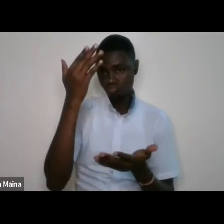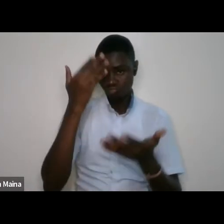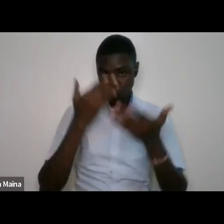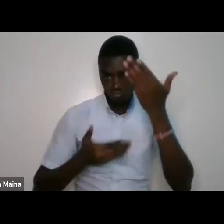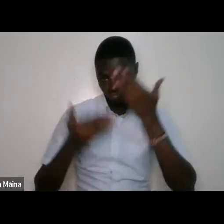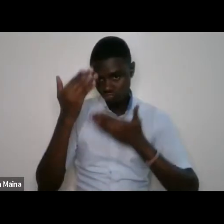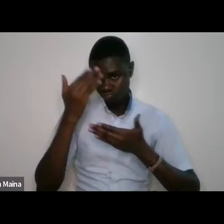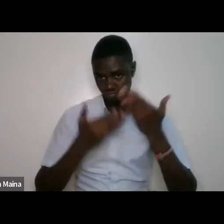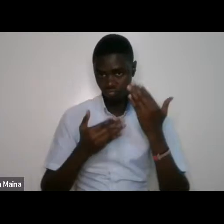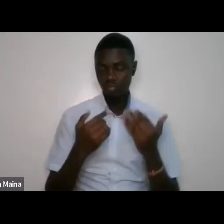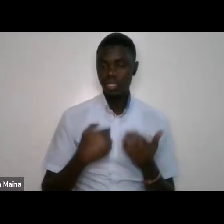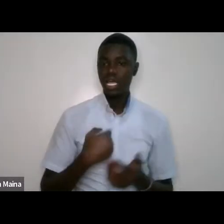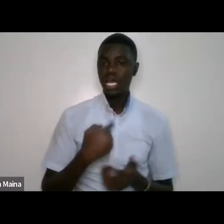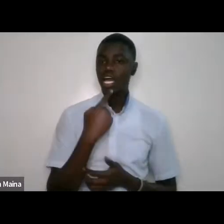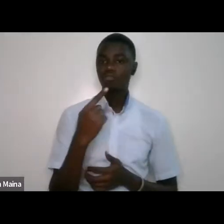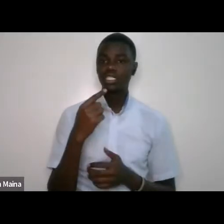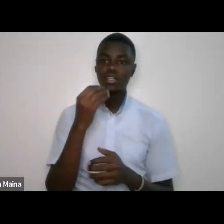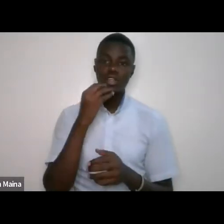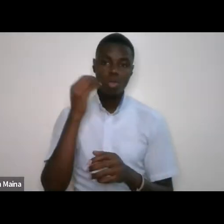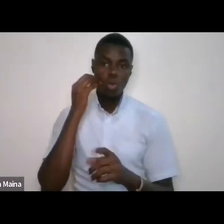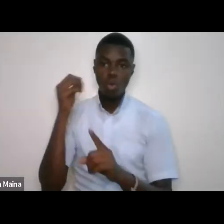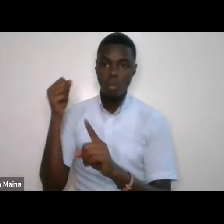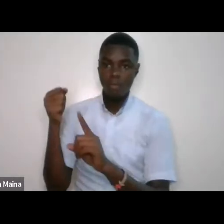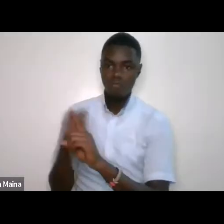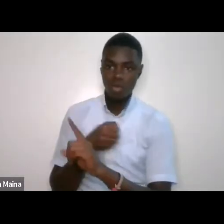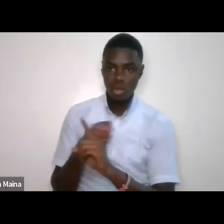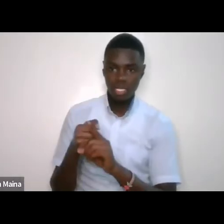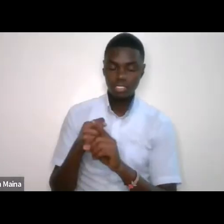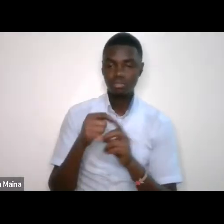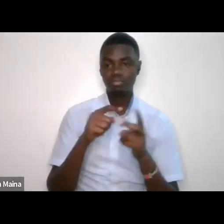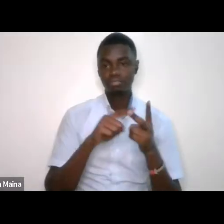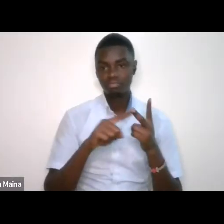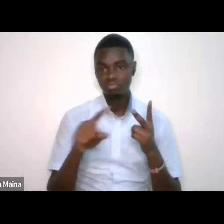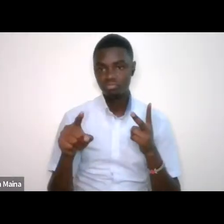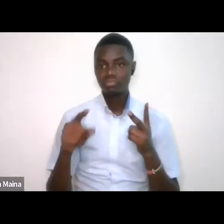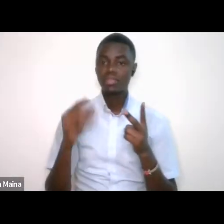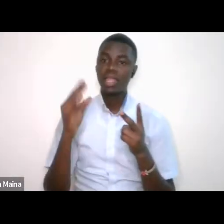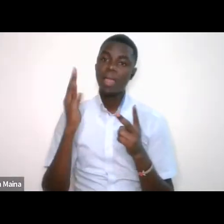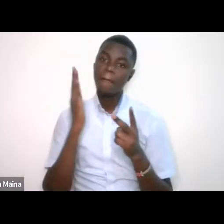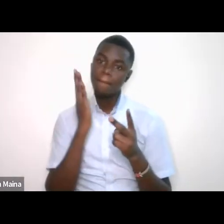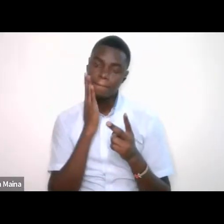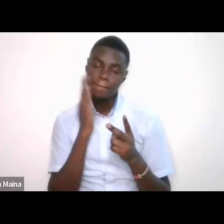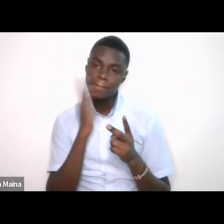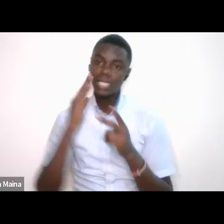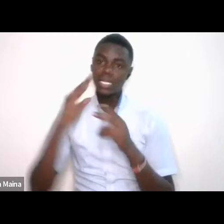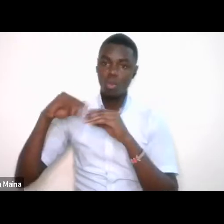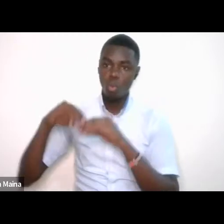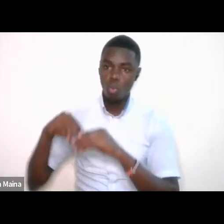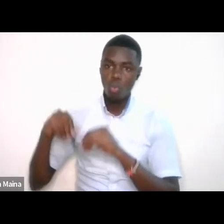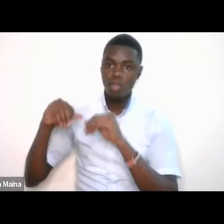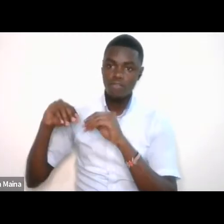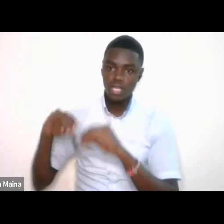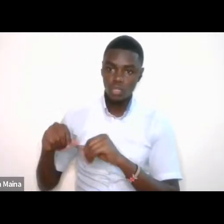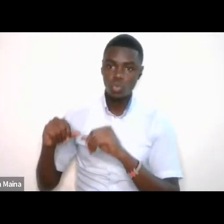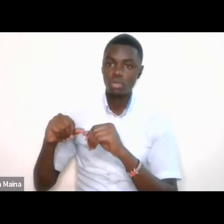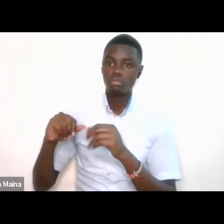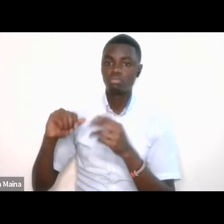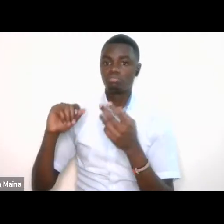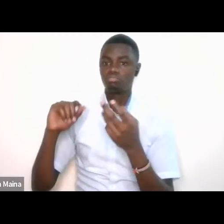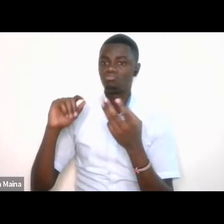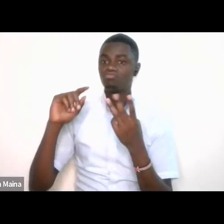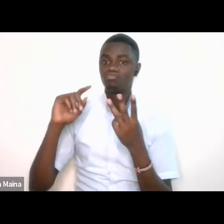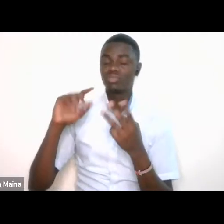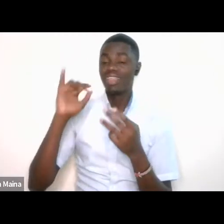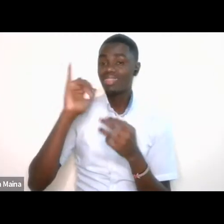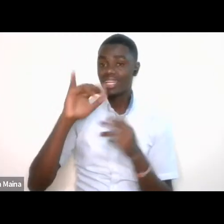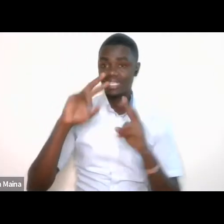mentioned domestic violence. I mentioned maternal qualifications. That's research